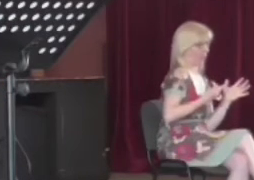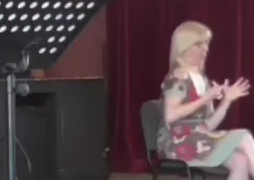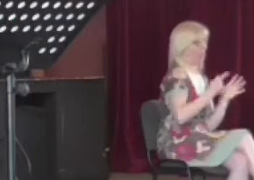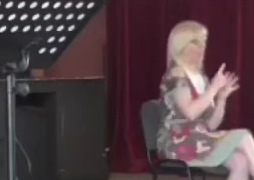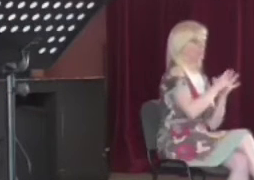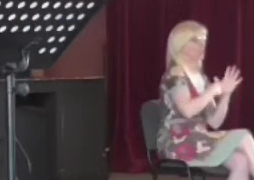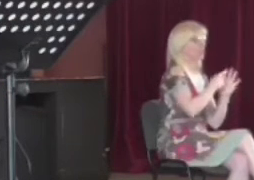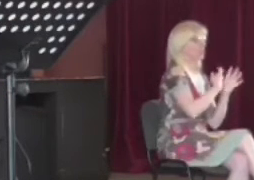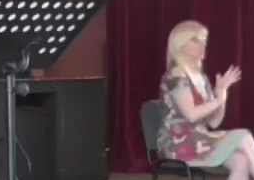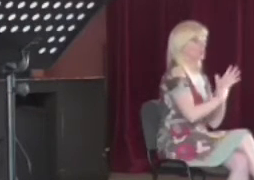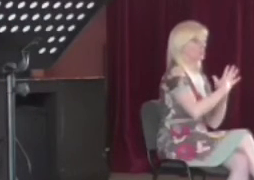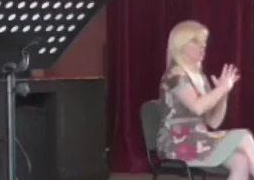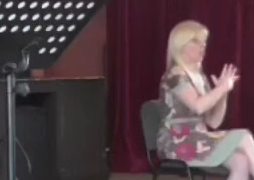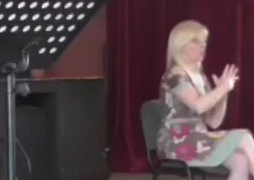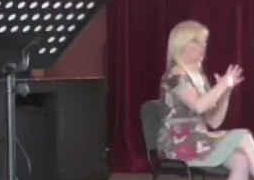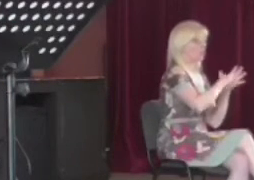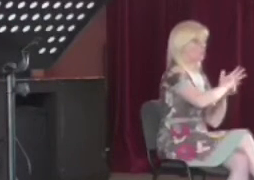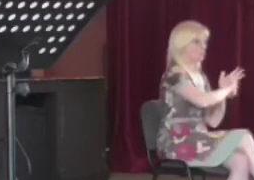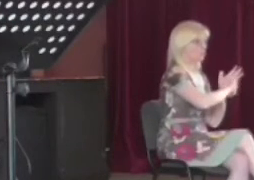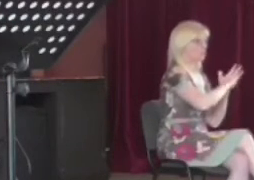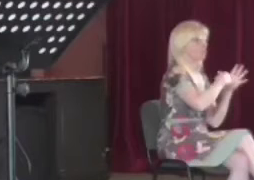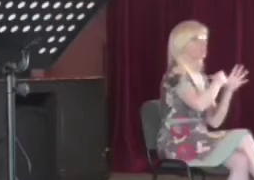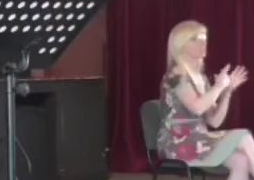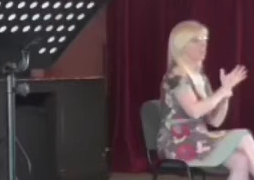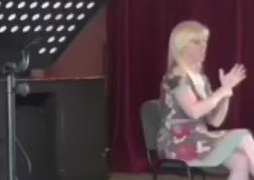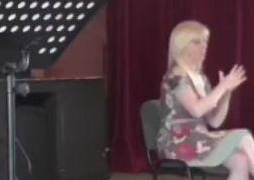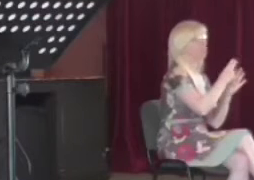got him, and it's all going to work out all right.